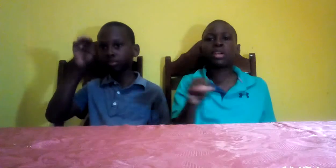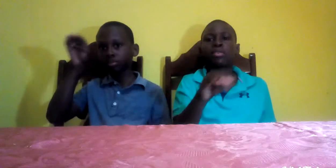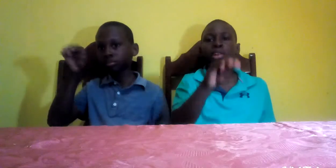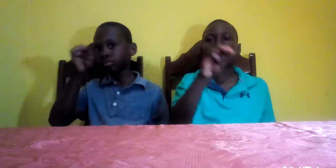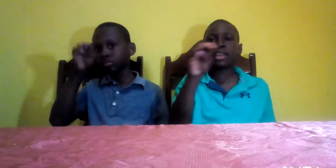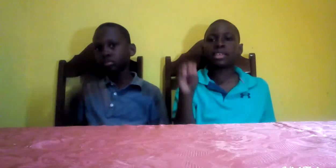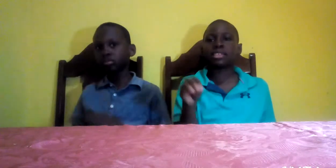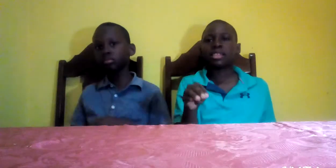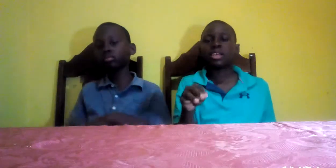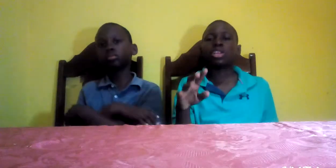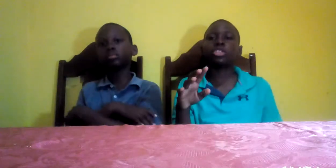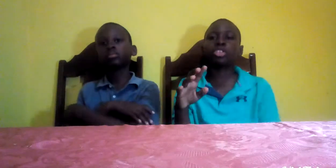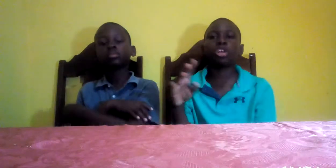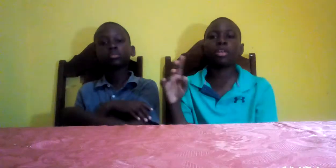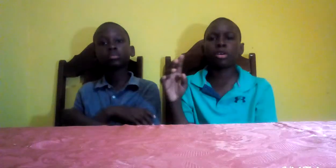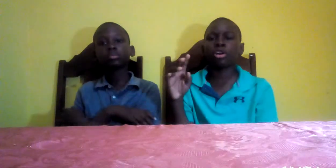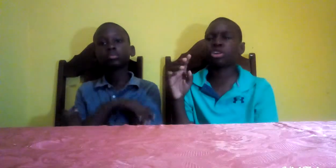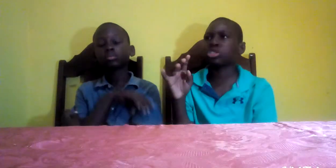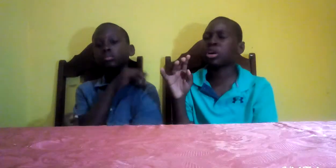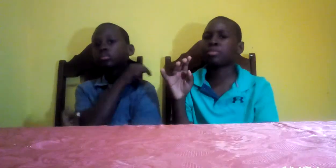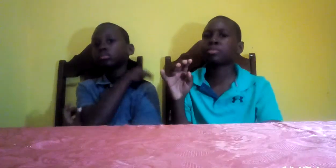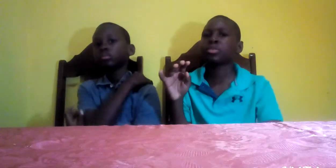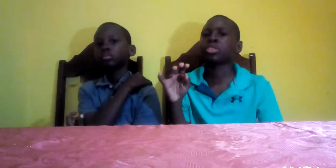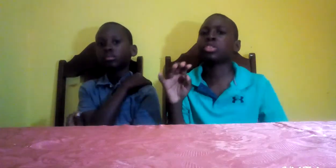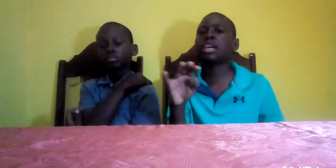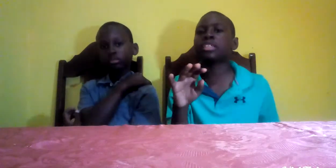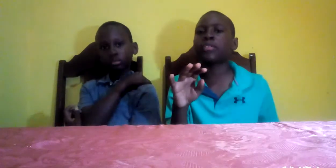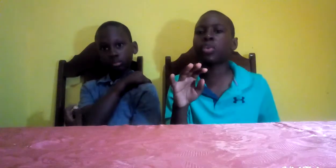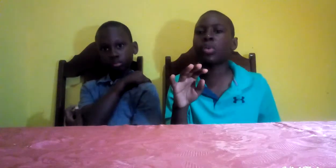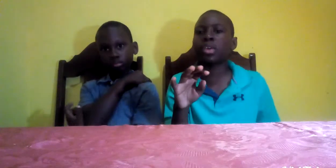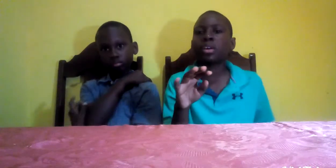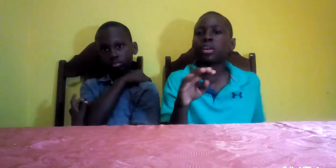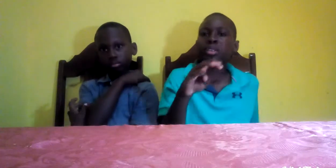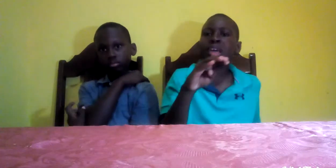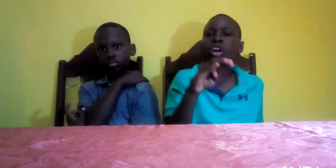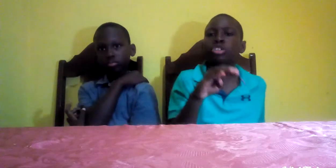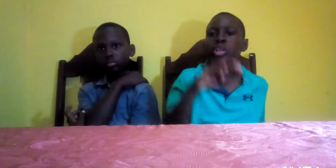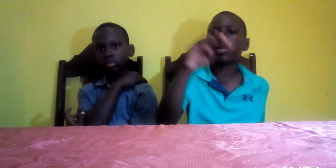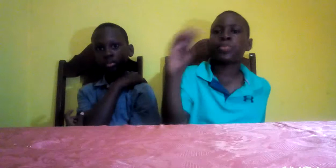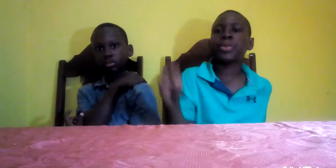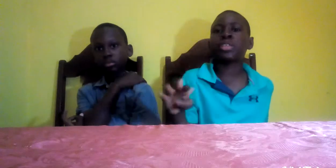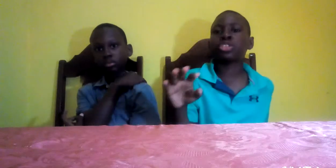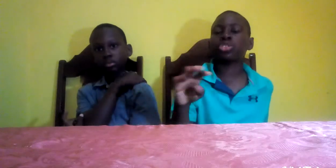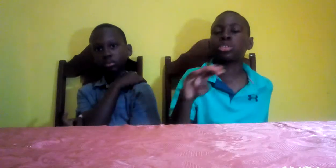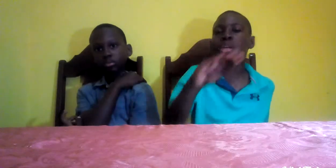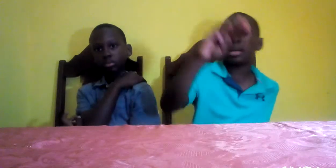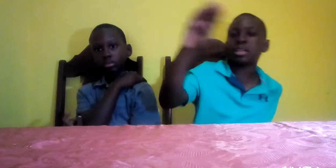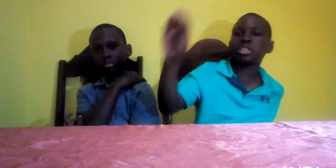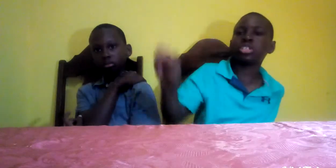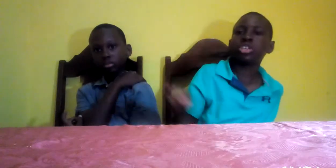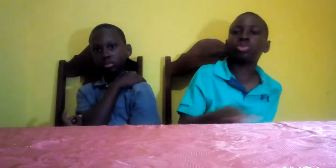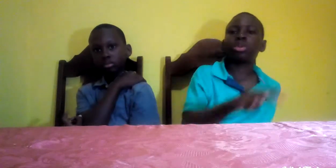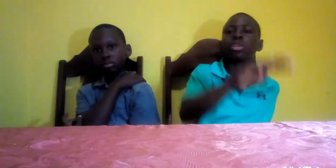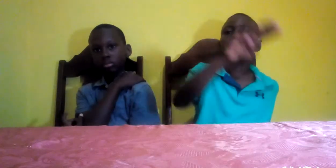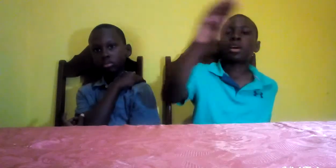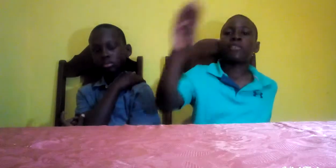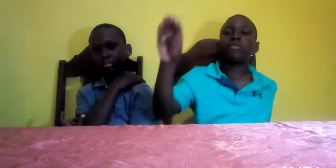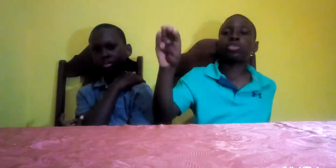around like this is actually because the days of the week, they are actually repeated. So it like this. So when it makes a full